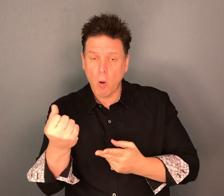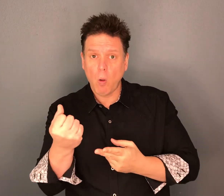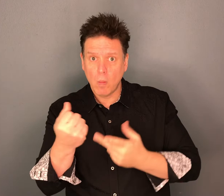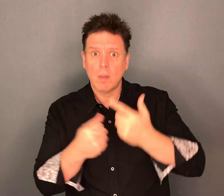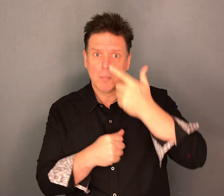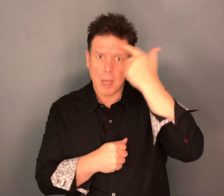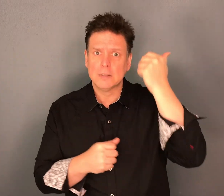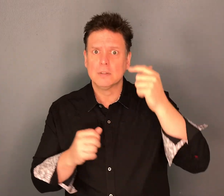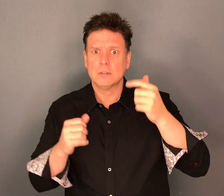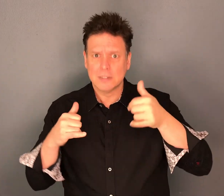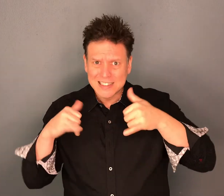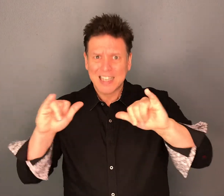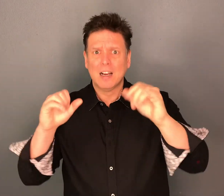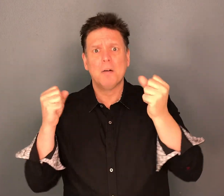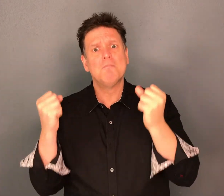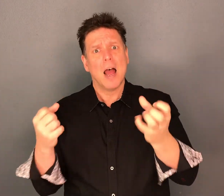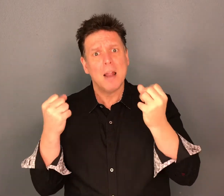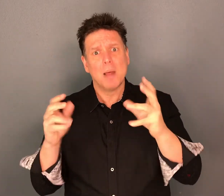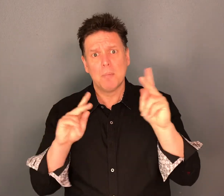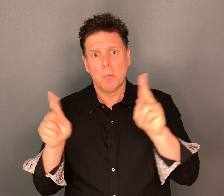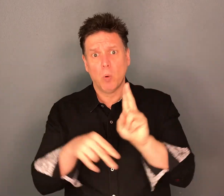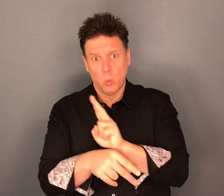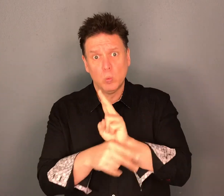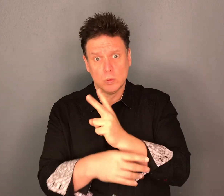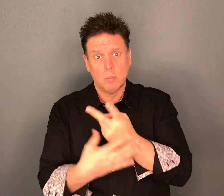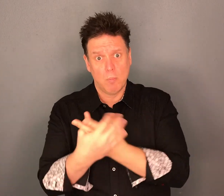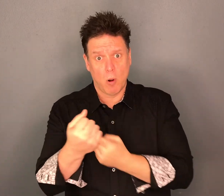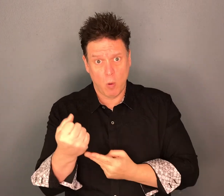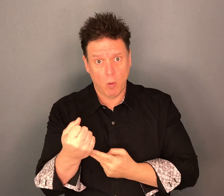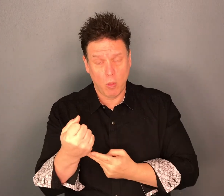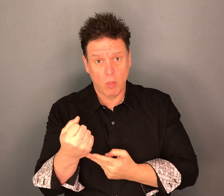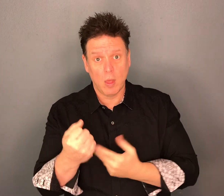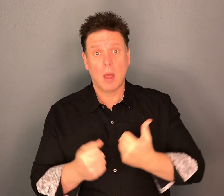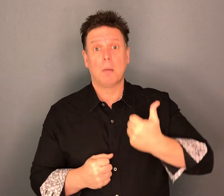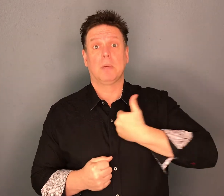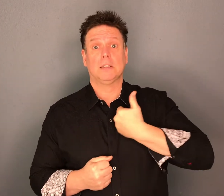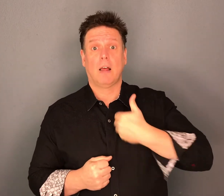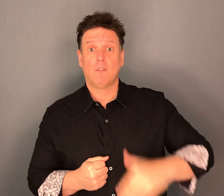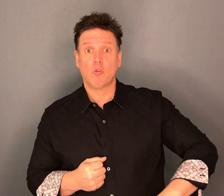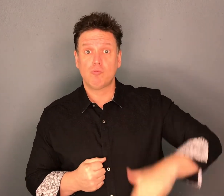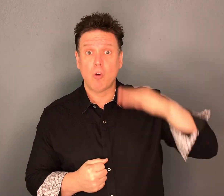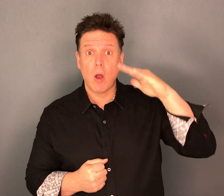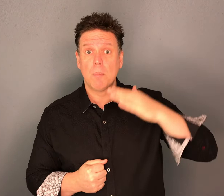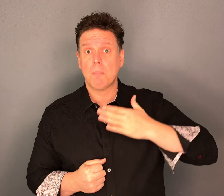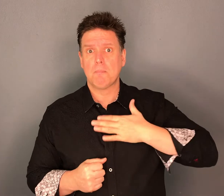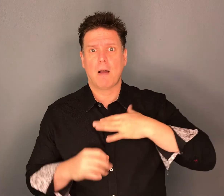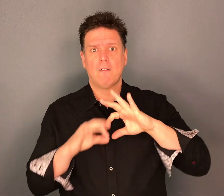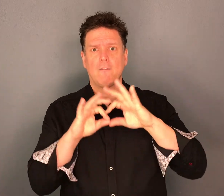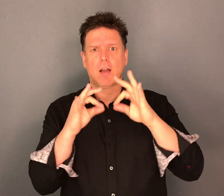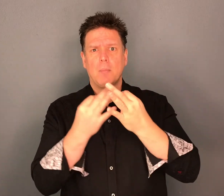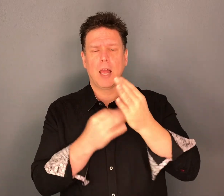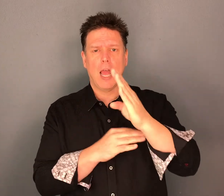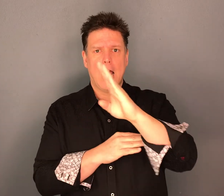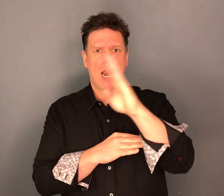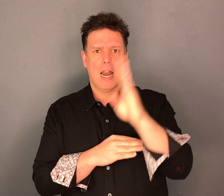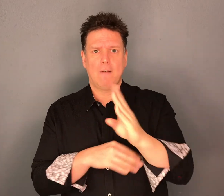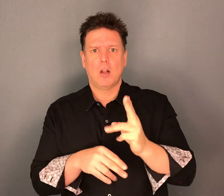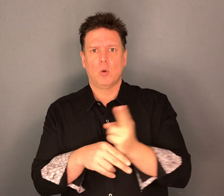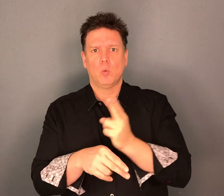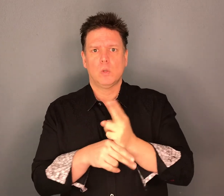I show you both because they're both still in use by many people. When I grew up, my family